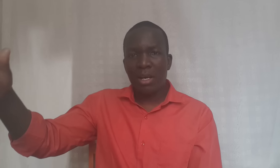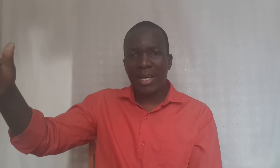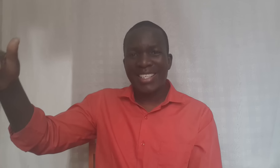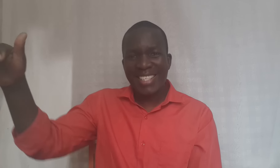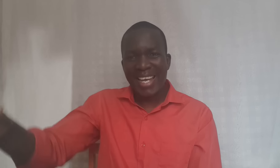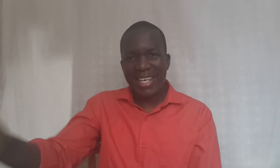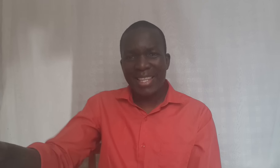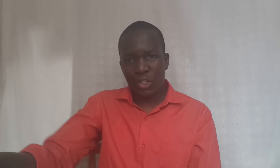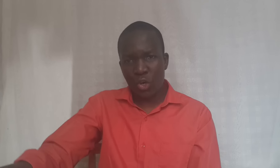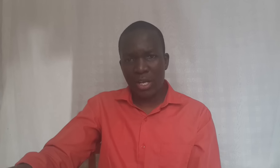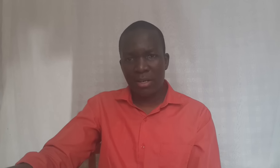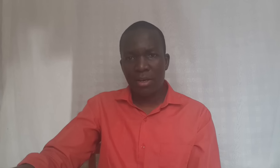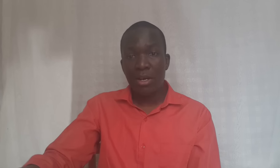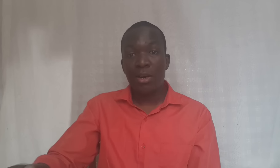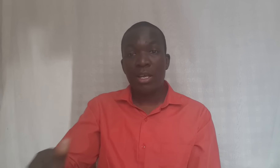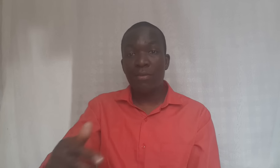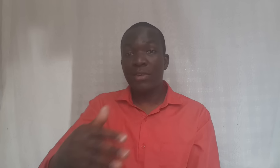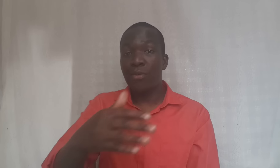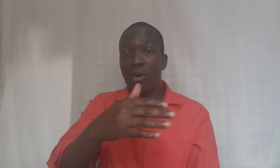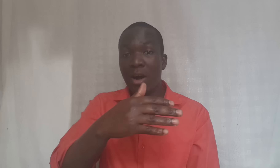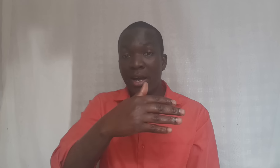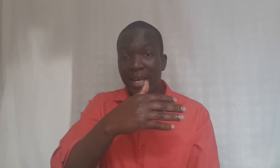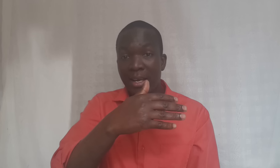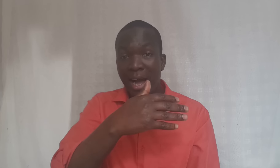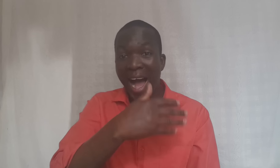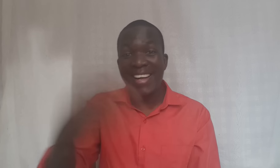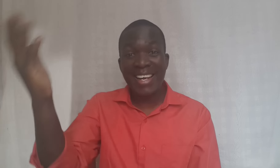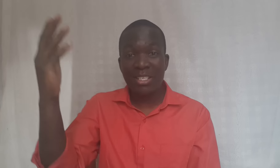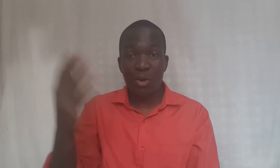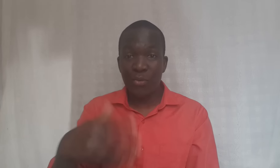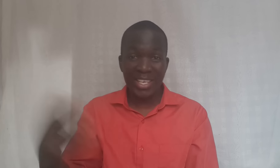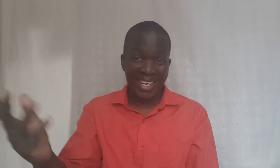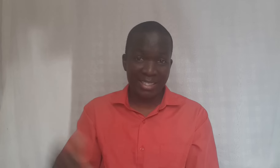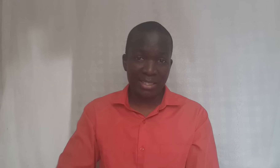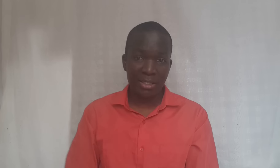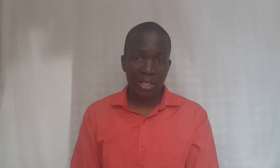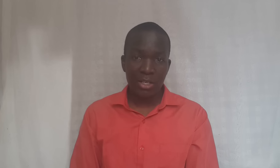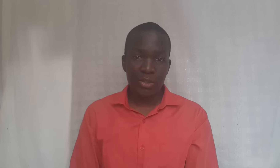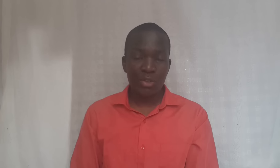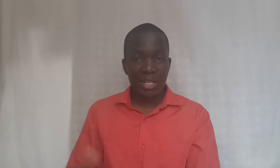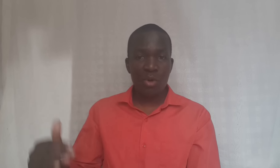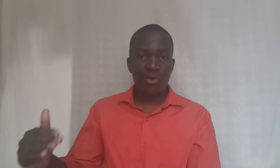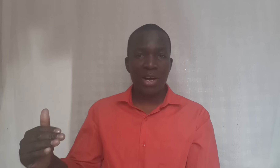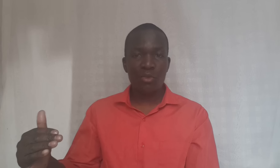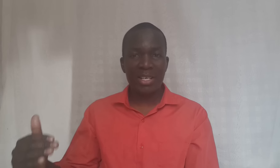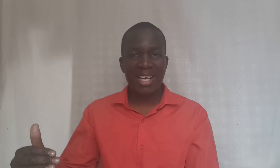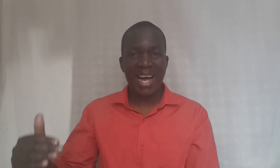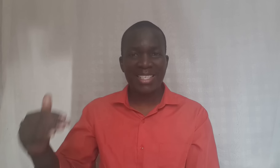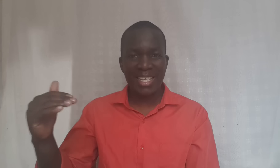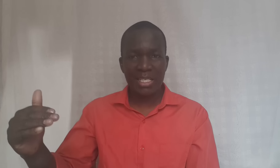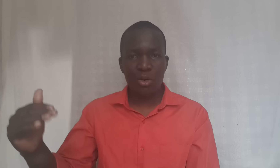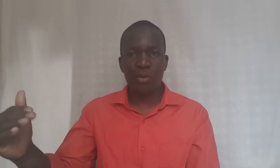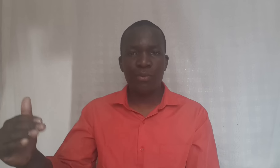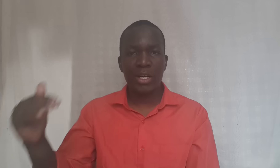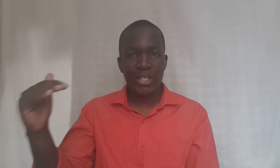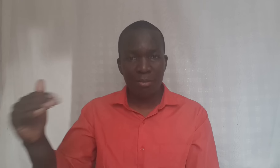can stay in the soil even for 100 of years. So that one referred to as a state of